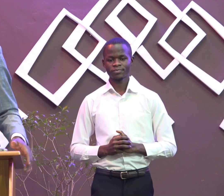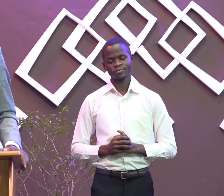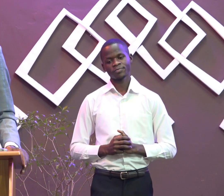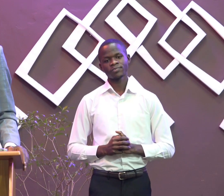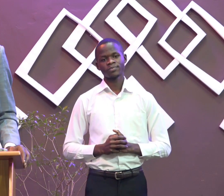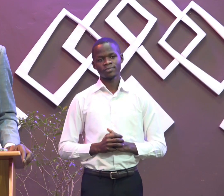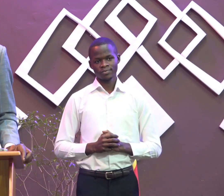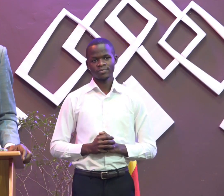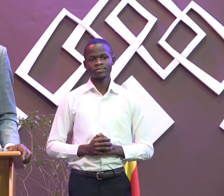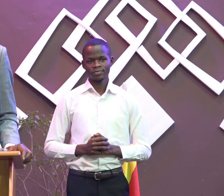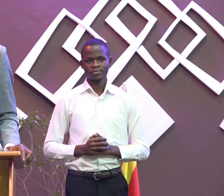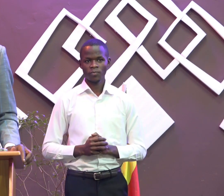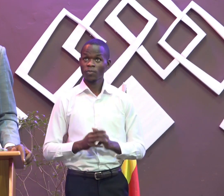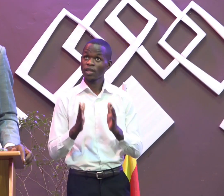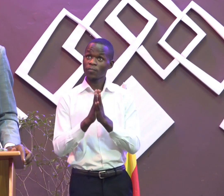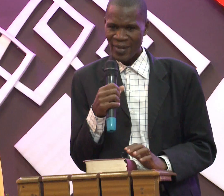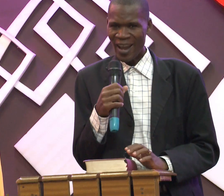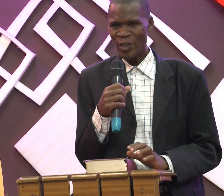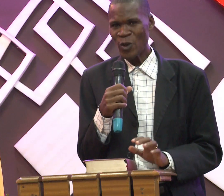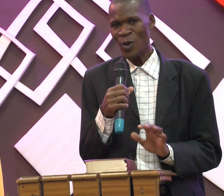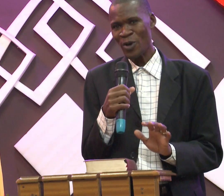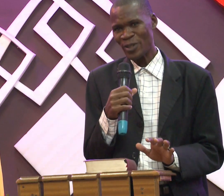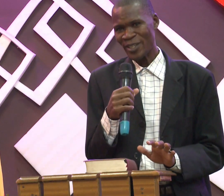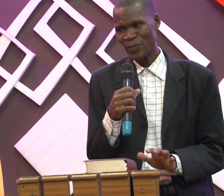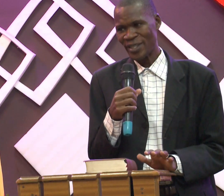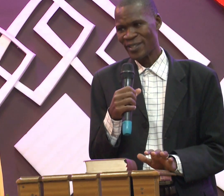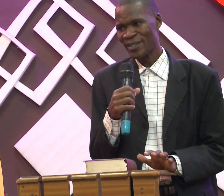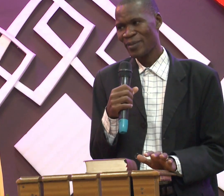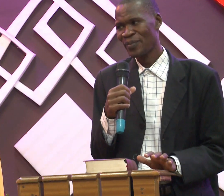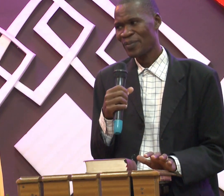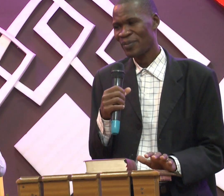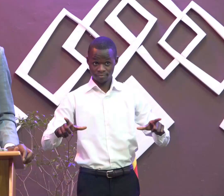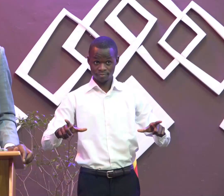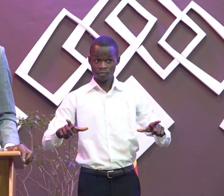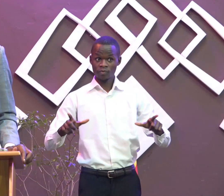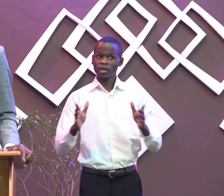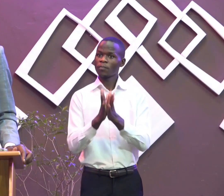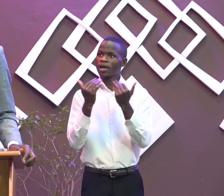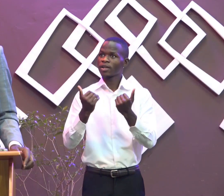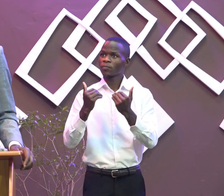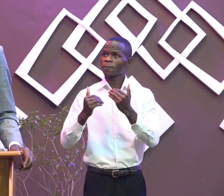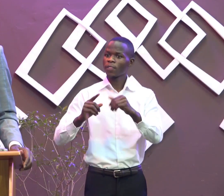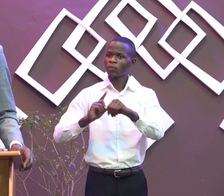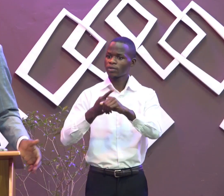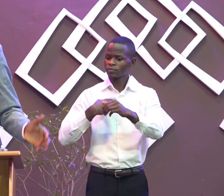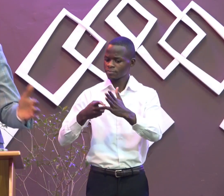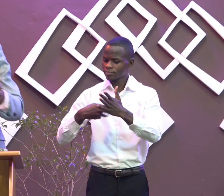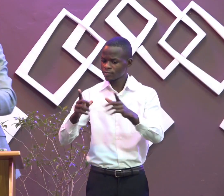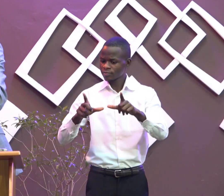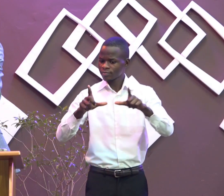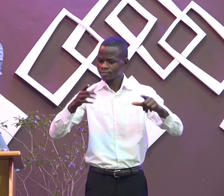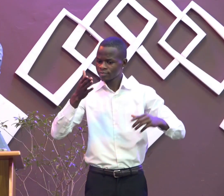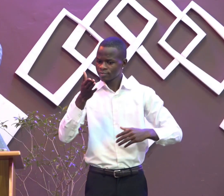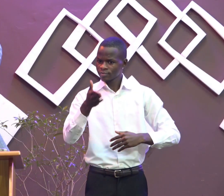and elations were made. Nitugula wano. And so we bought this place. Bwetwagula wano abakimanyi abamu abaliwo,